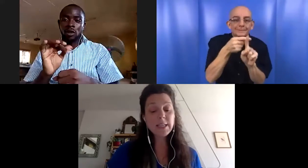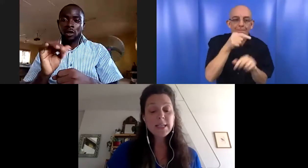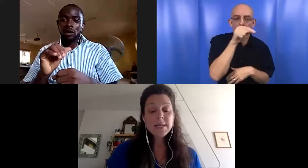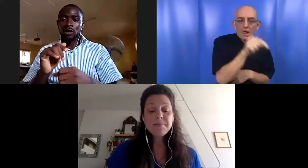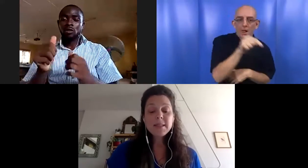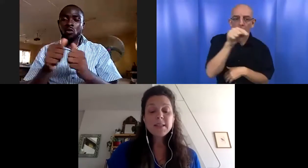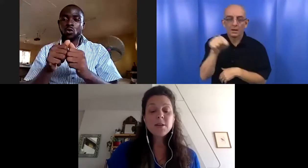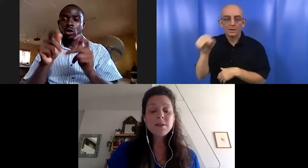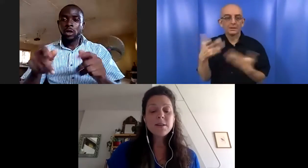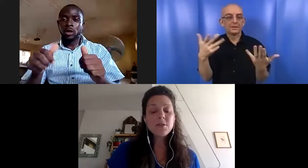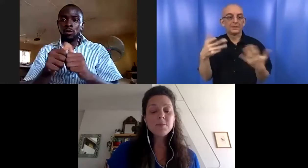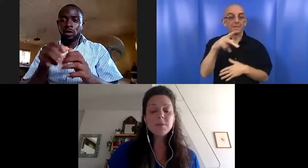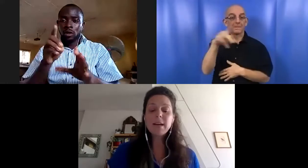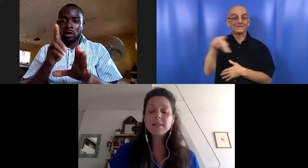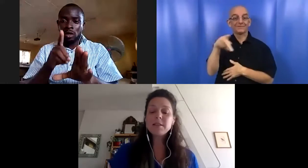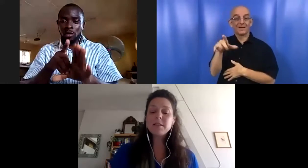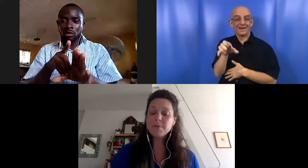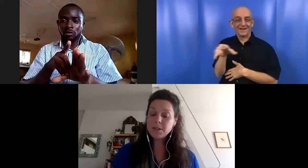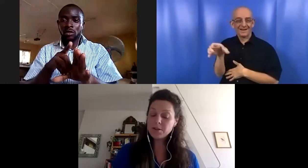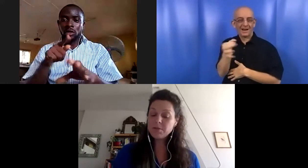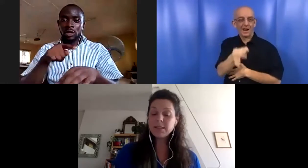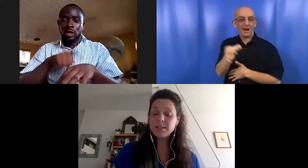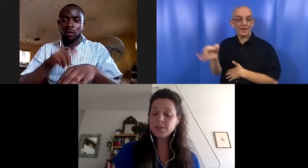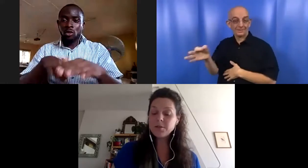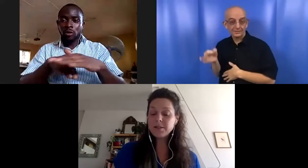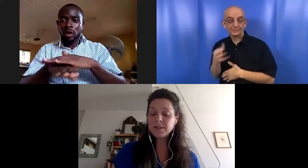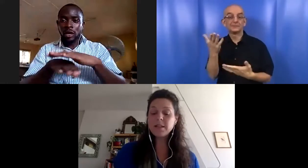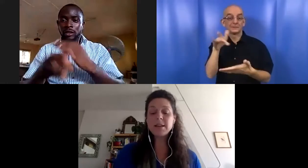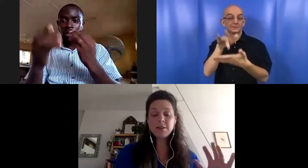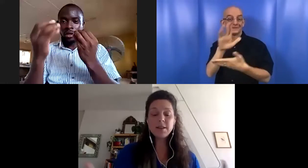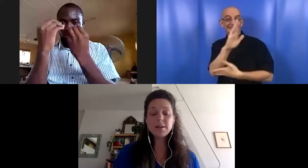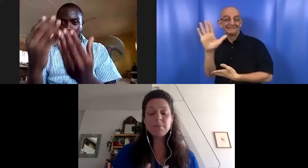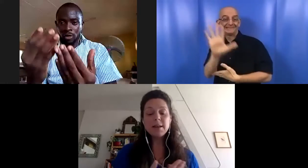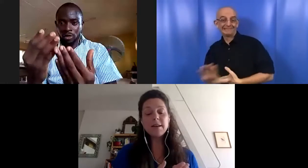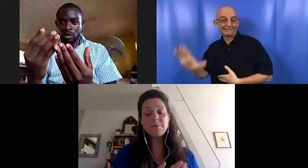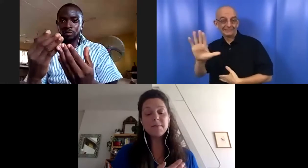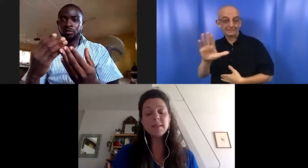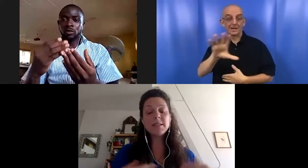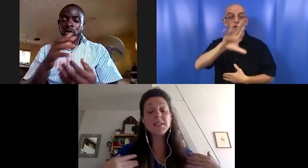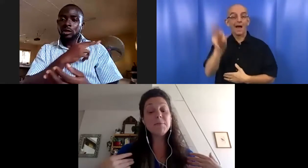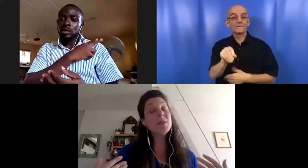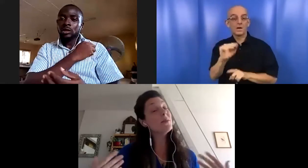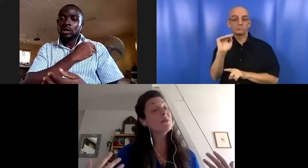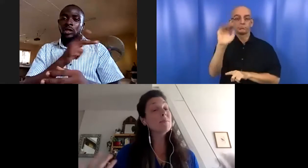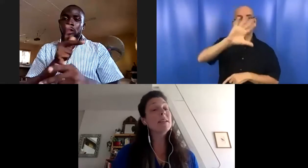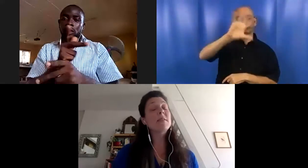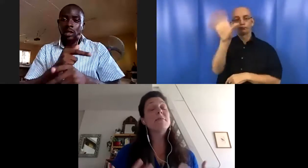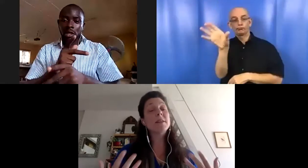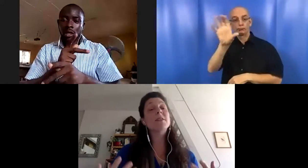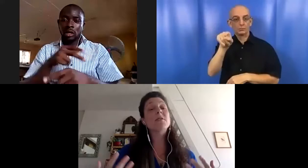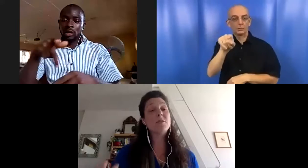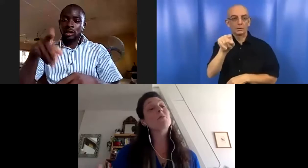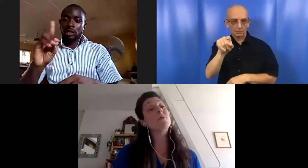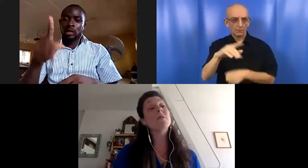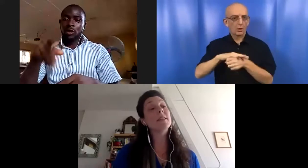disabilities. In terms of access to information related to COVID and healthcare, DPOs played a